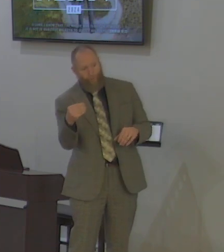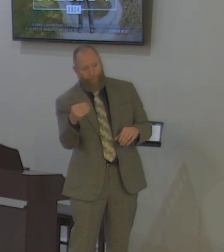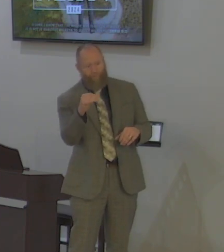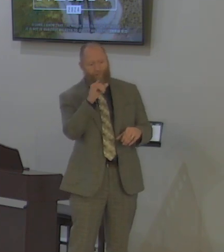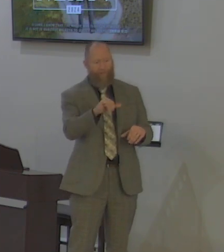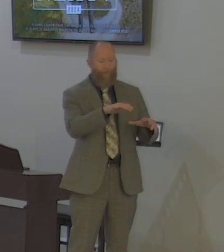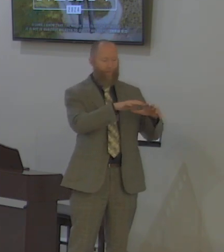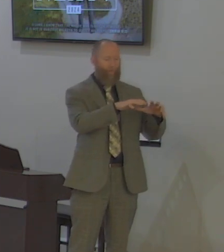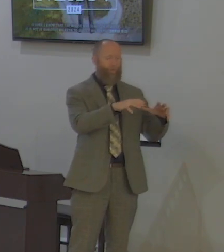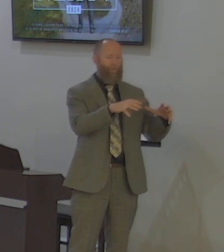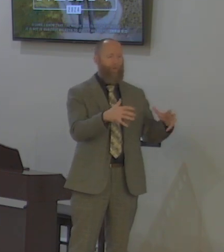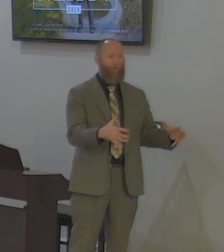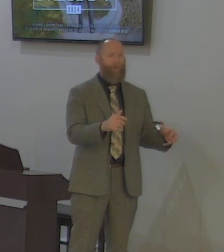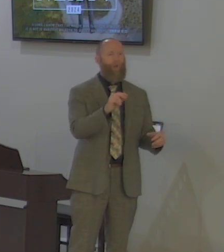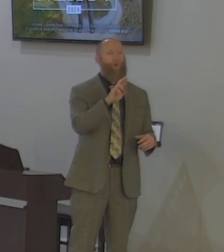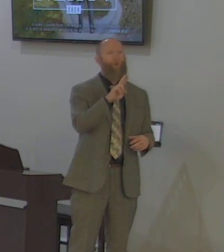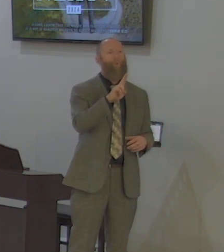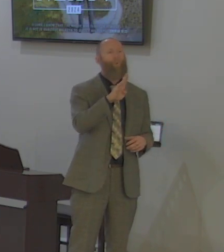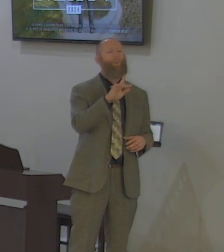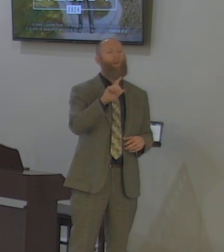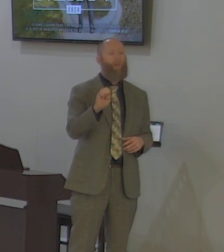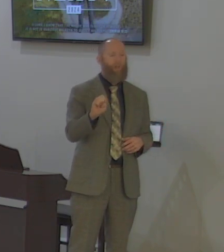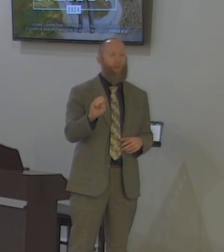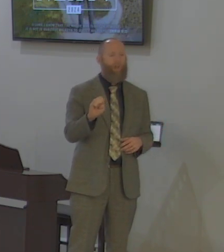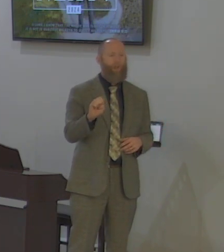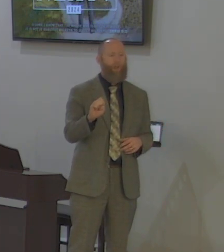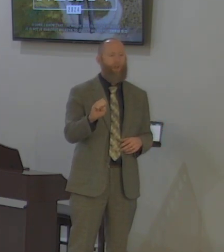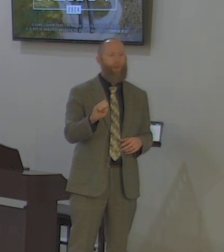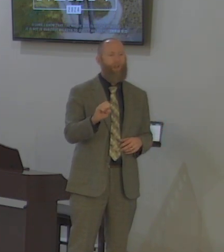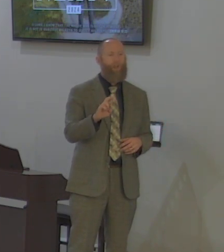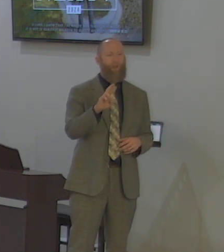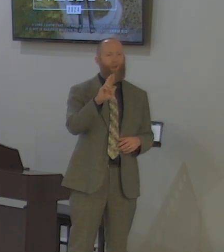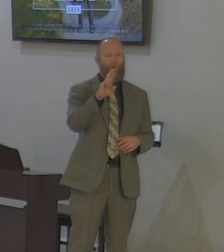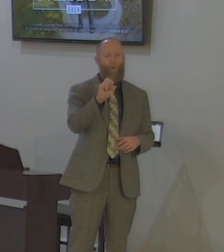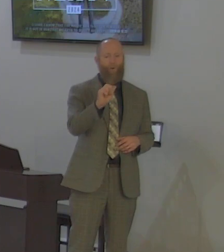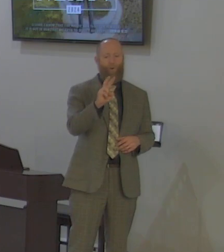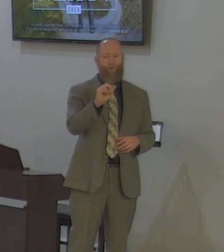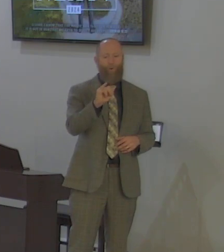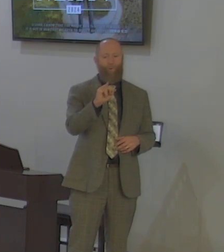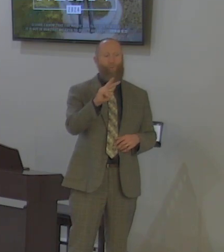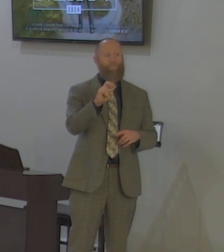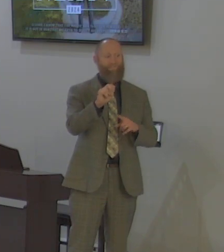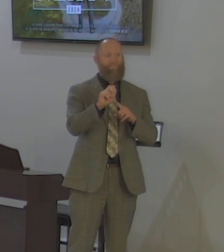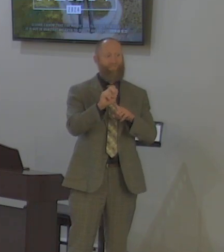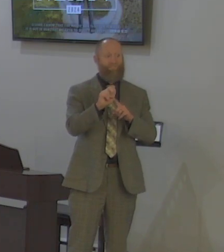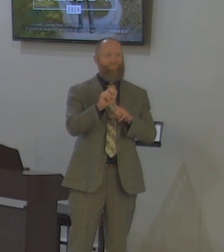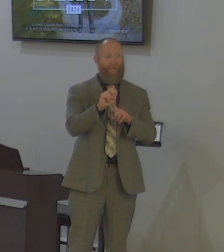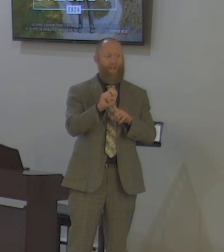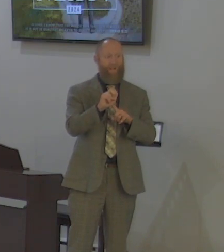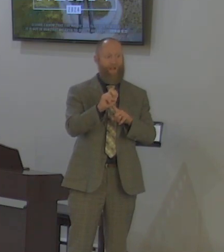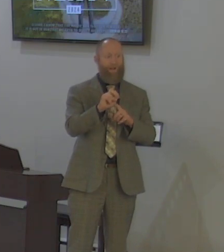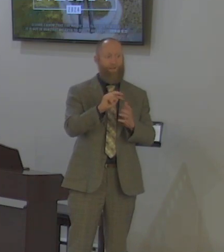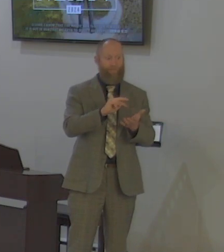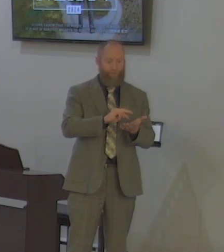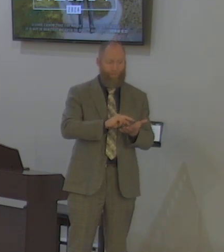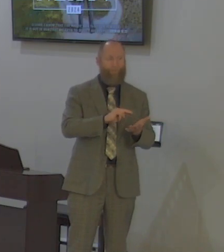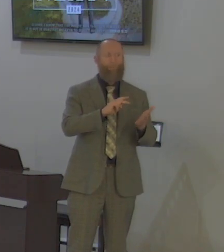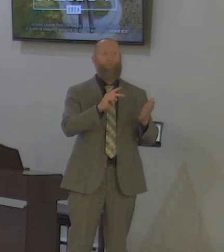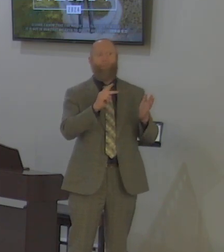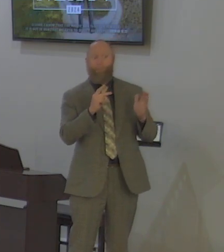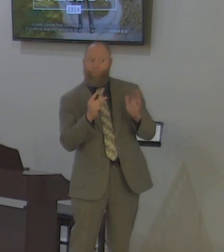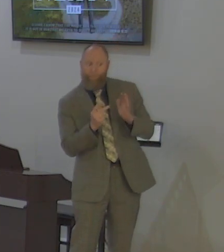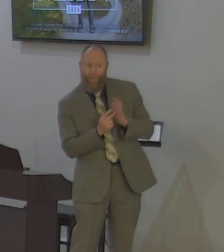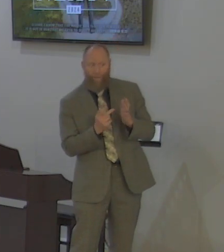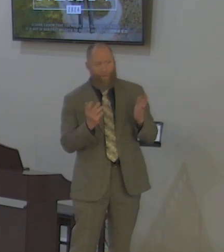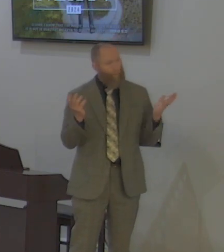Everybody got that one? So the word revive means what you think it really means, just in technical meaning. And that